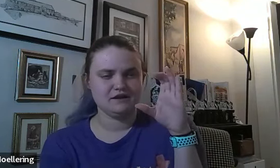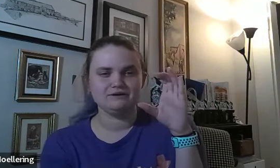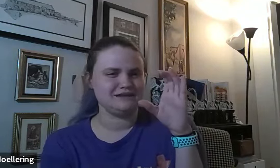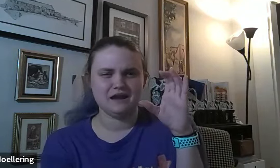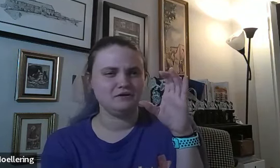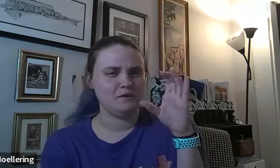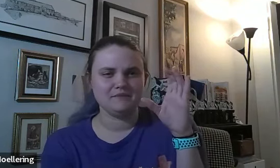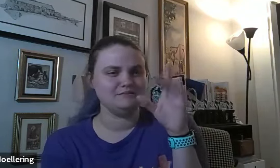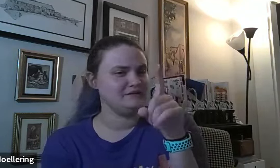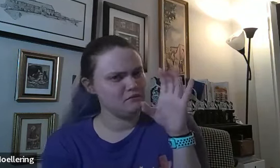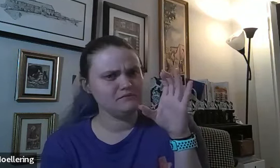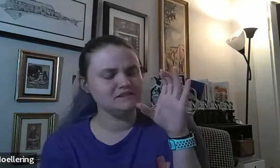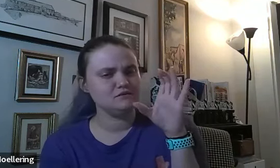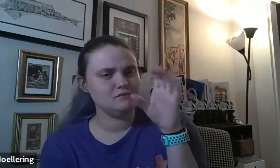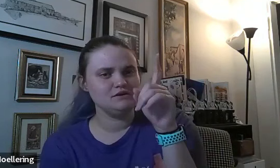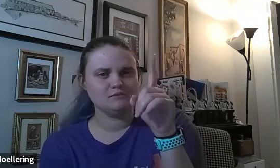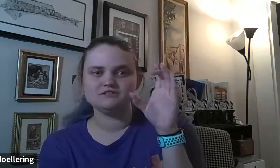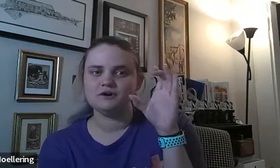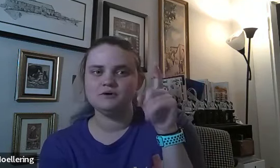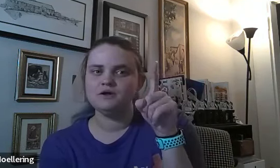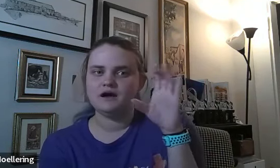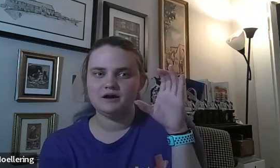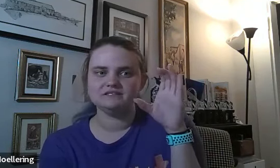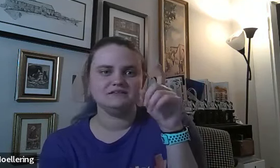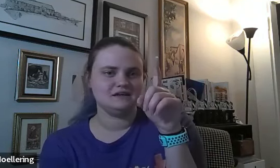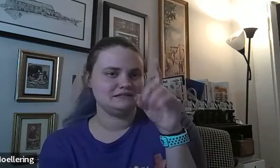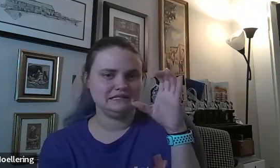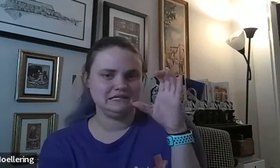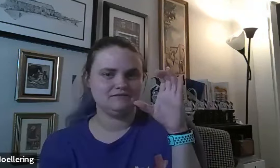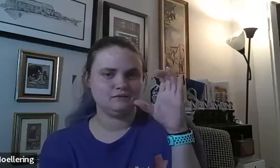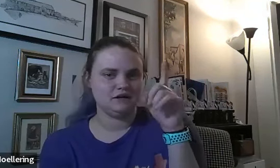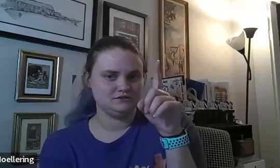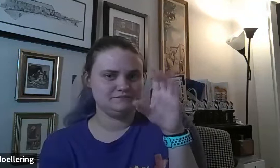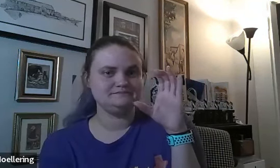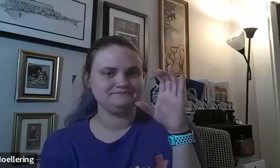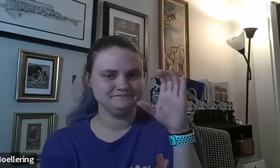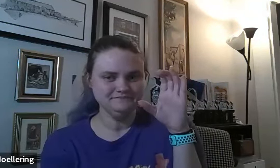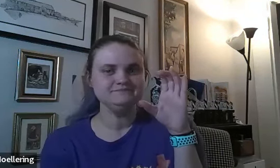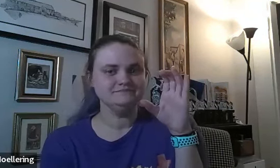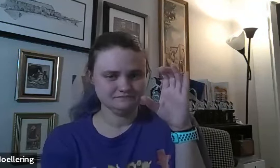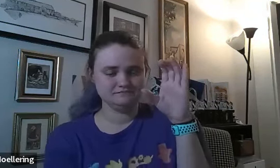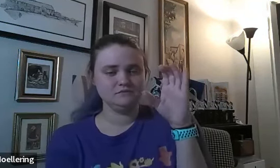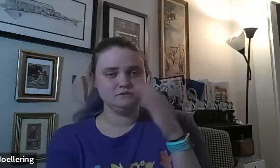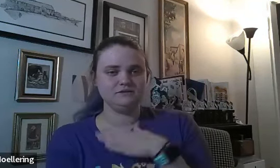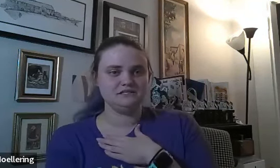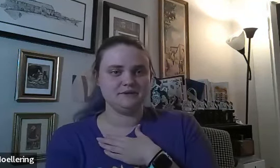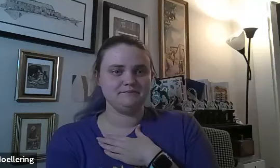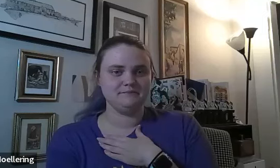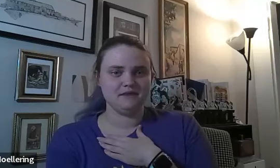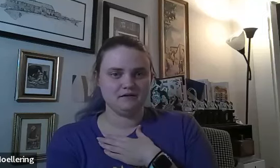always like, I don't know why I'm like, let's go Roman numerals. So I always think that C for 100. Oh, excuse me. All